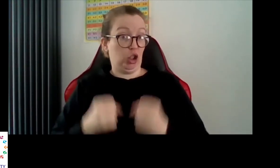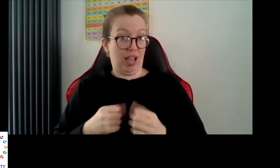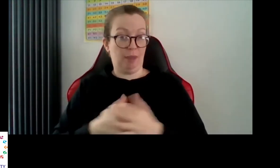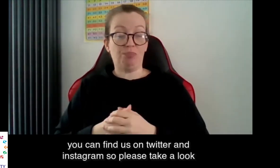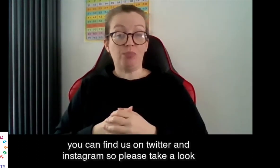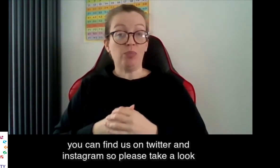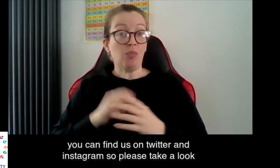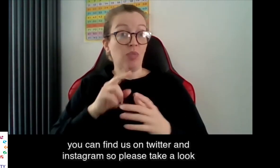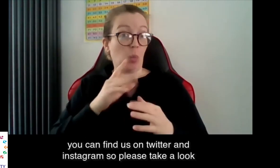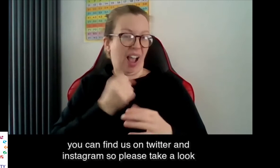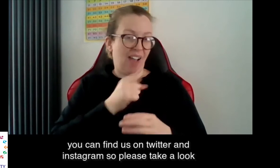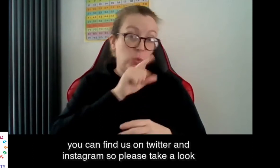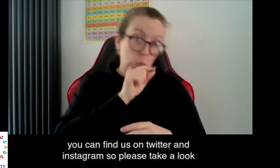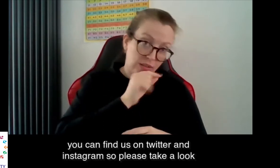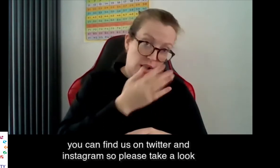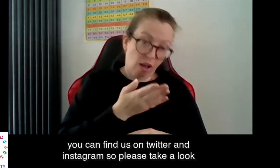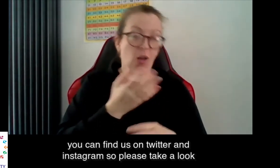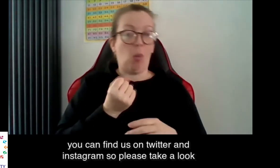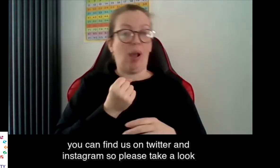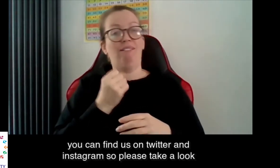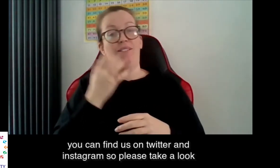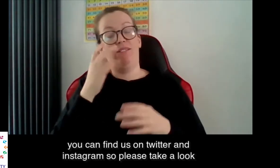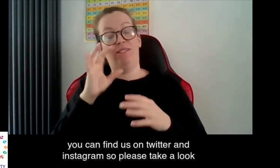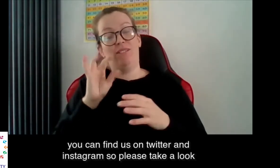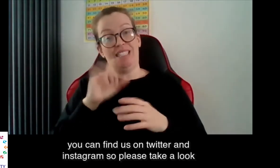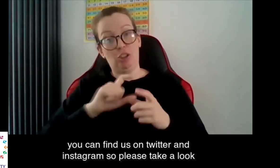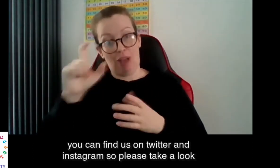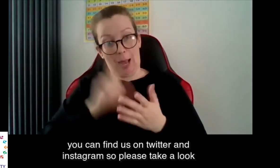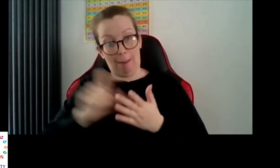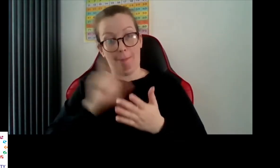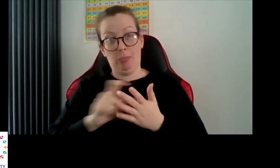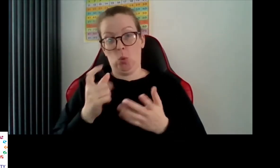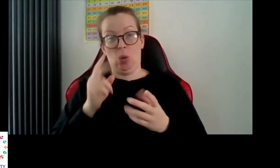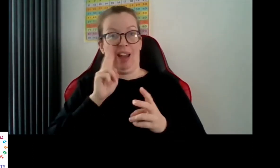You can find us on Twitter and Instagram, so please take a look.